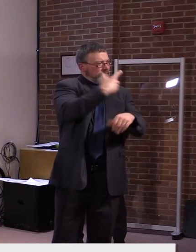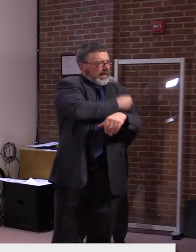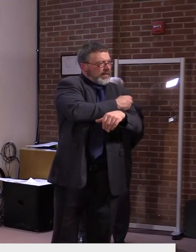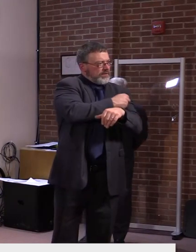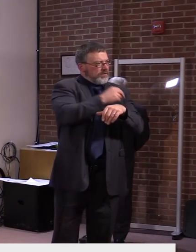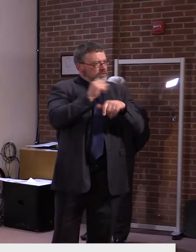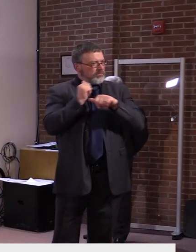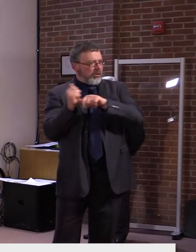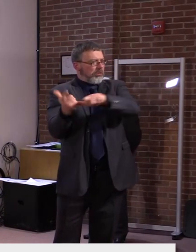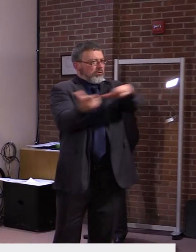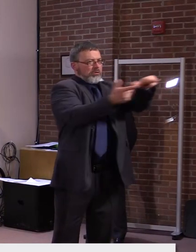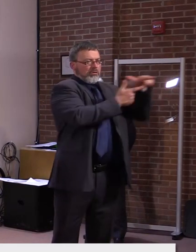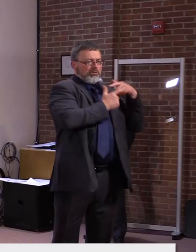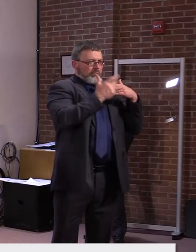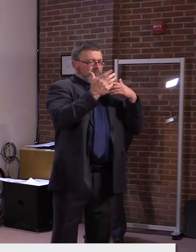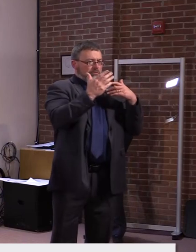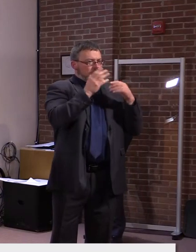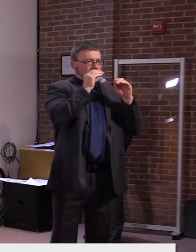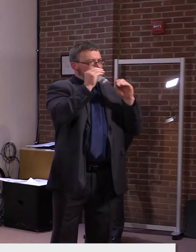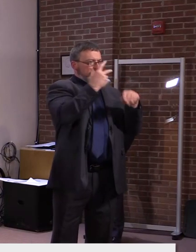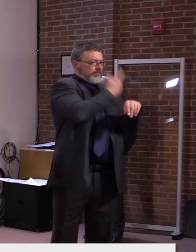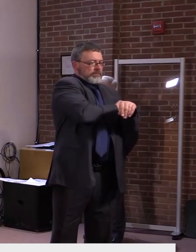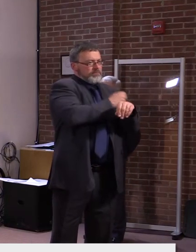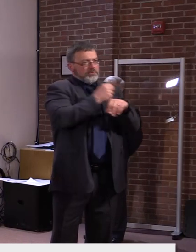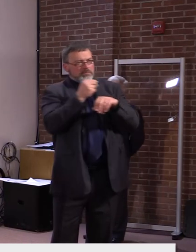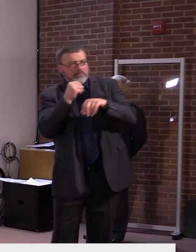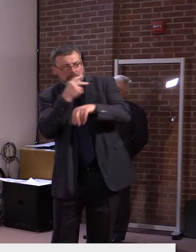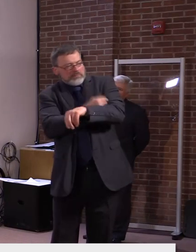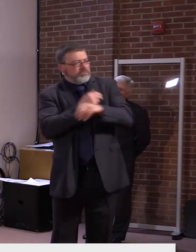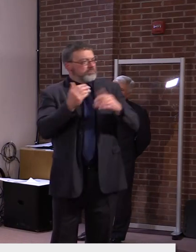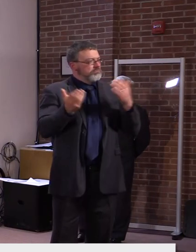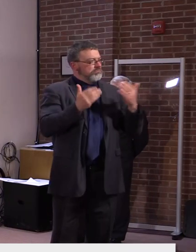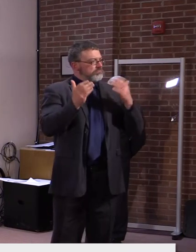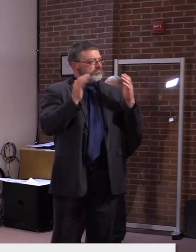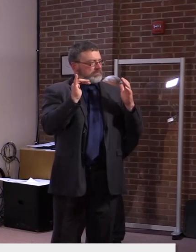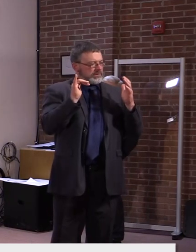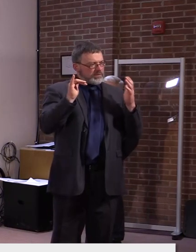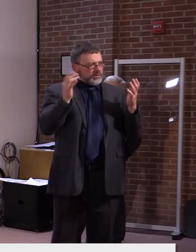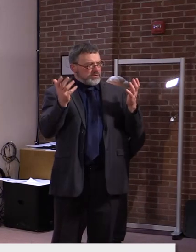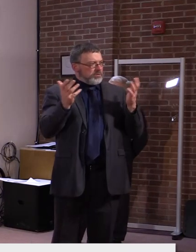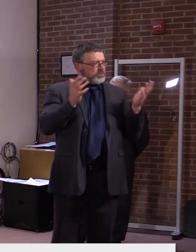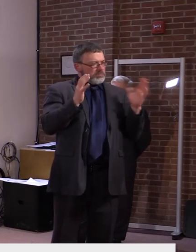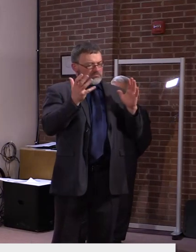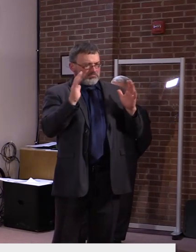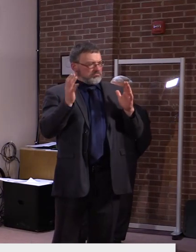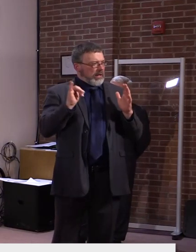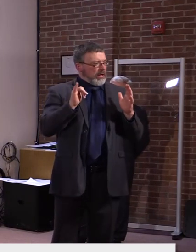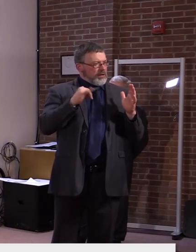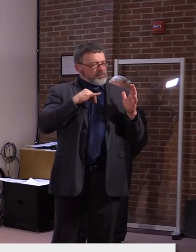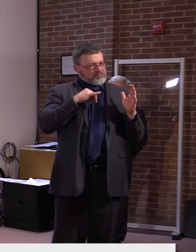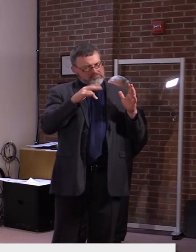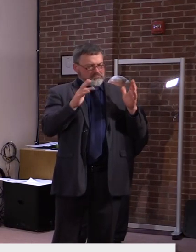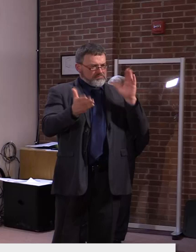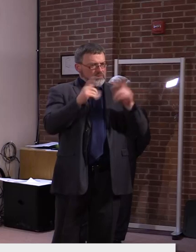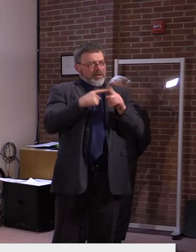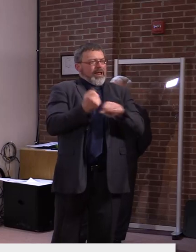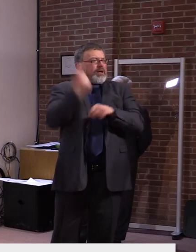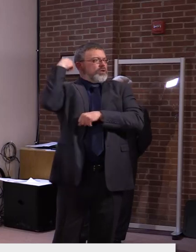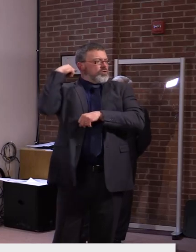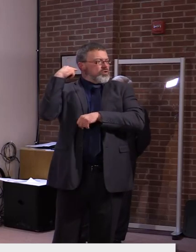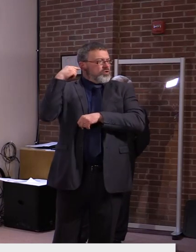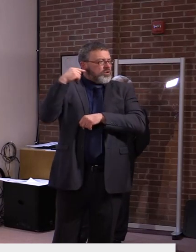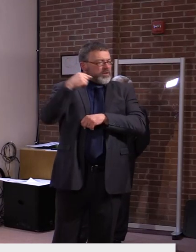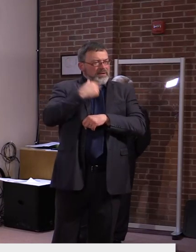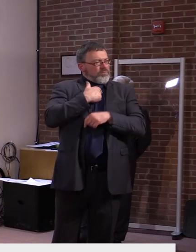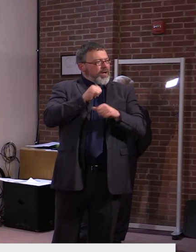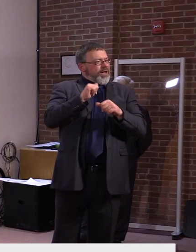students last winter, which, you know, strikes me as a reminder of the Department of